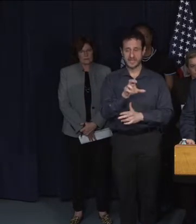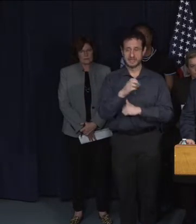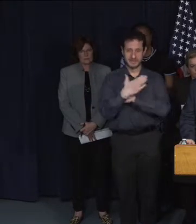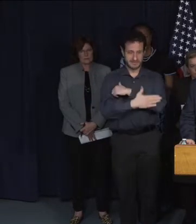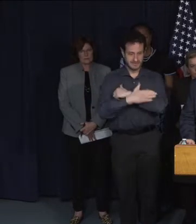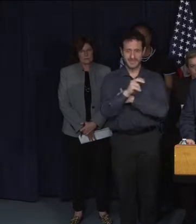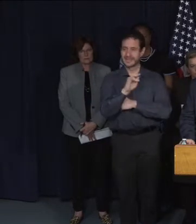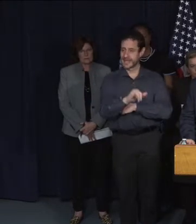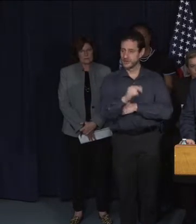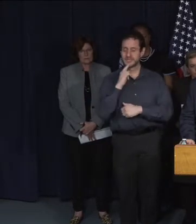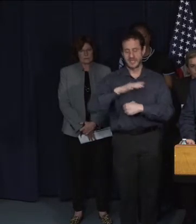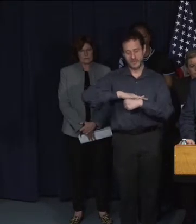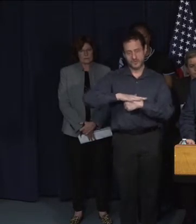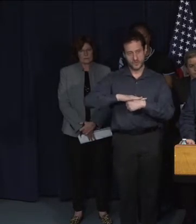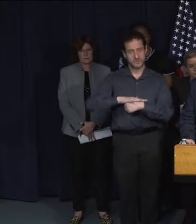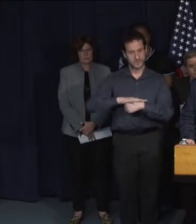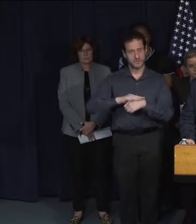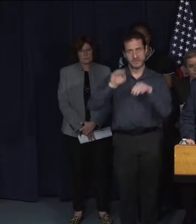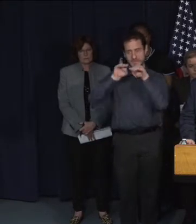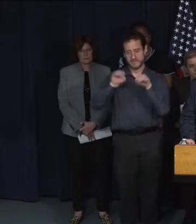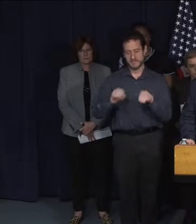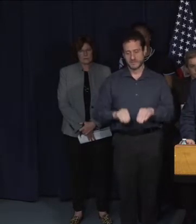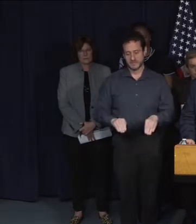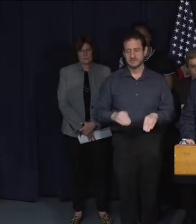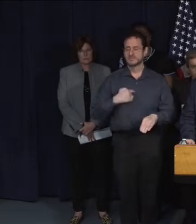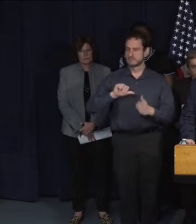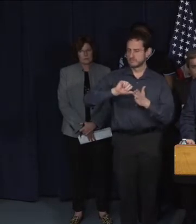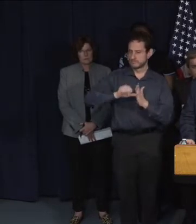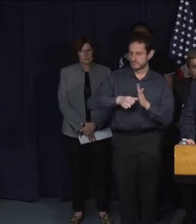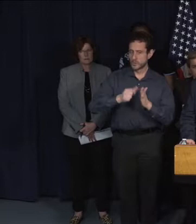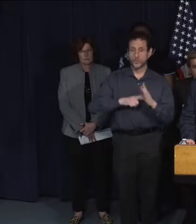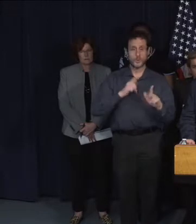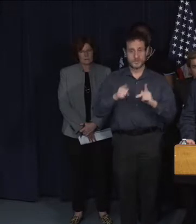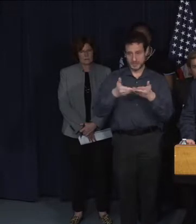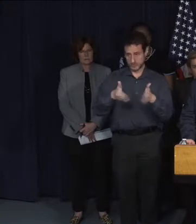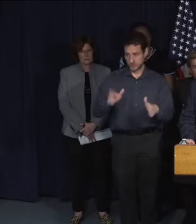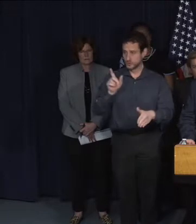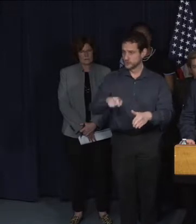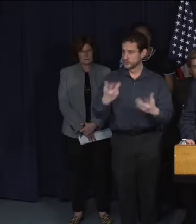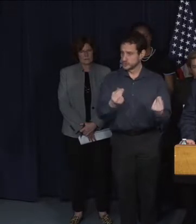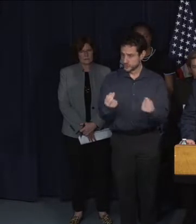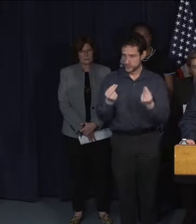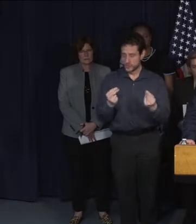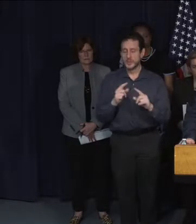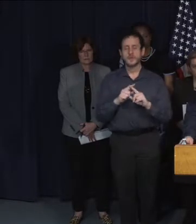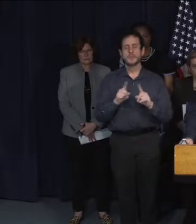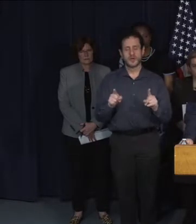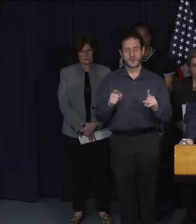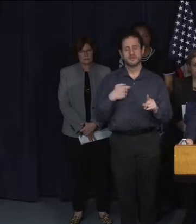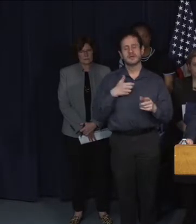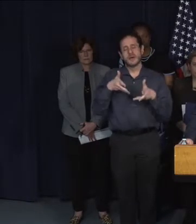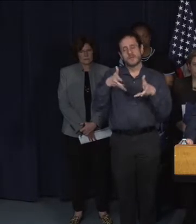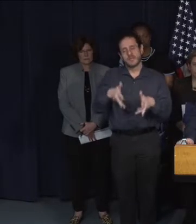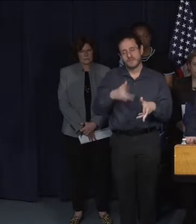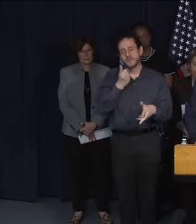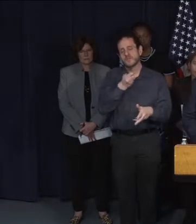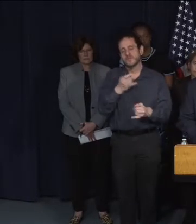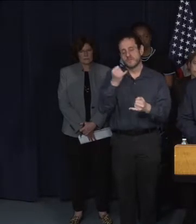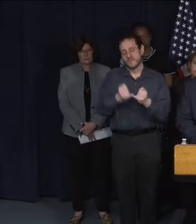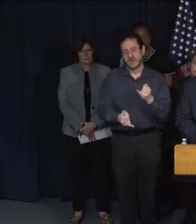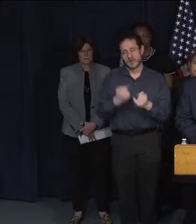local levels, as well as reiterate what the general public should be doing. But I want to leave you with a few final